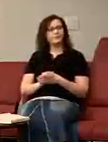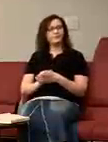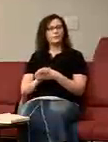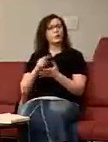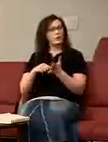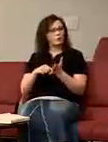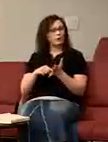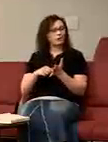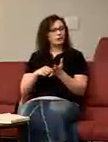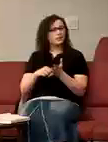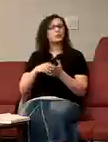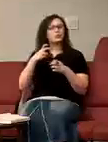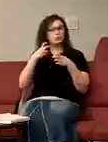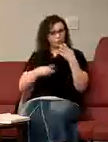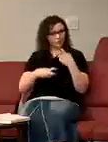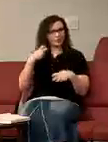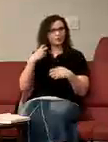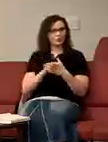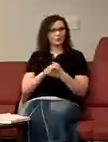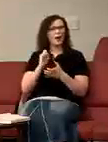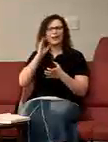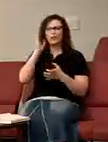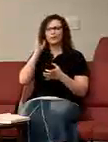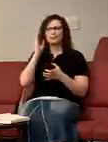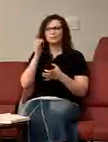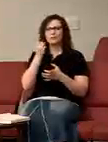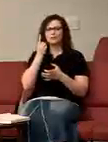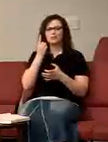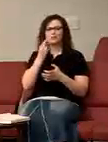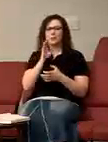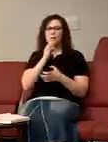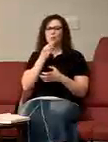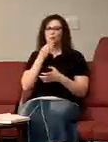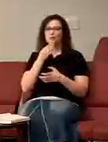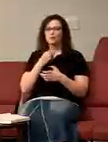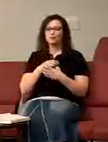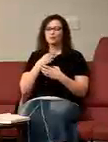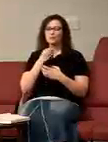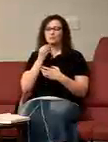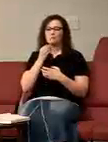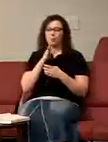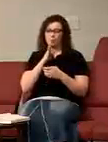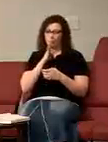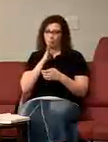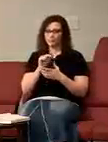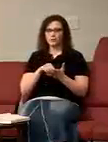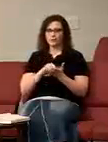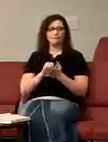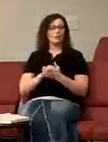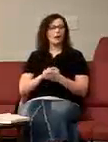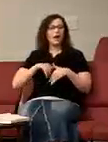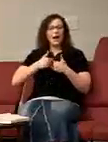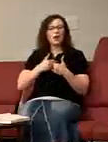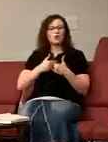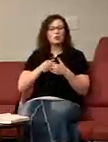Tribulations, that's right. I heard somebody whisper that. No. Struggles and trials. How we go through trials and